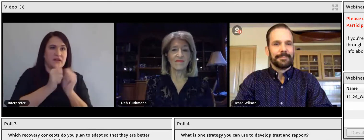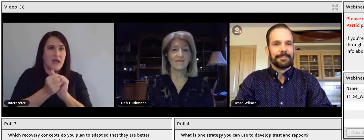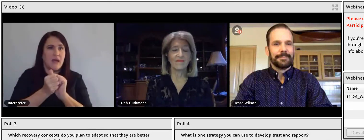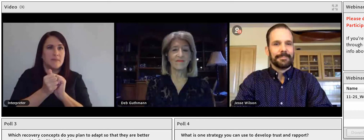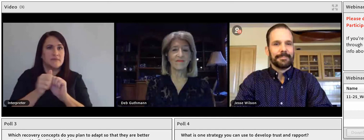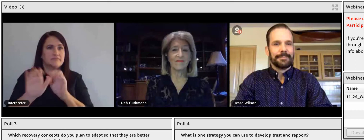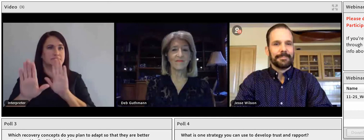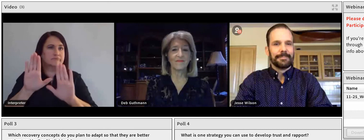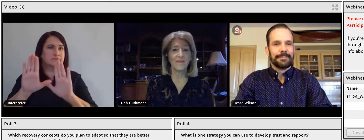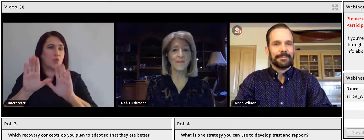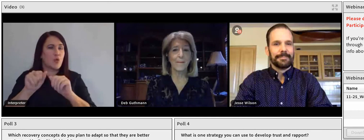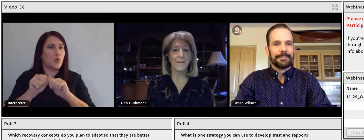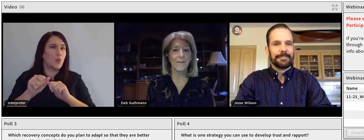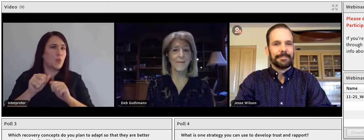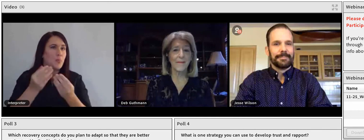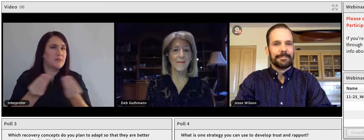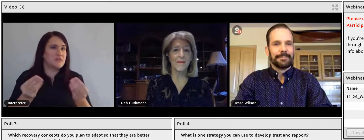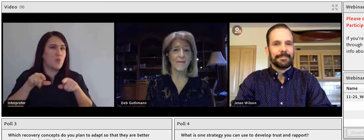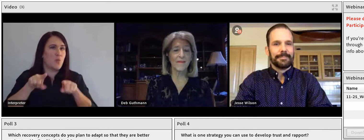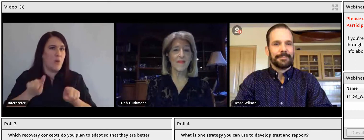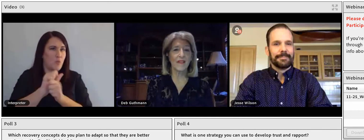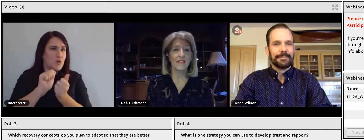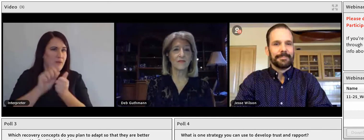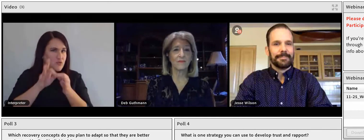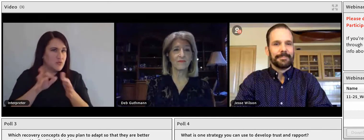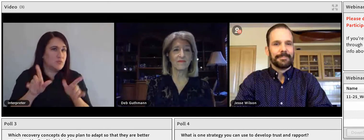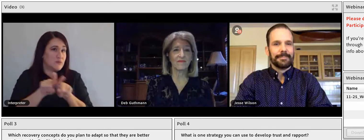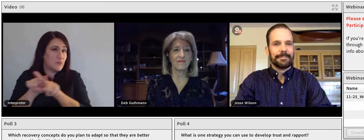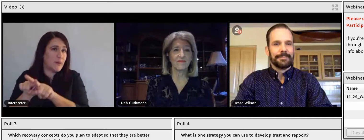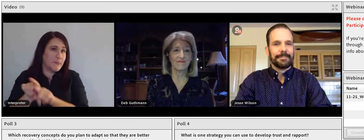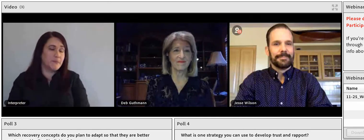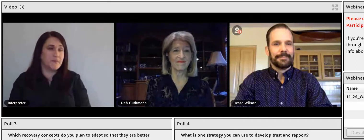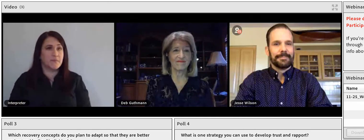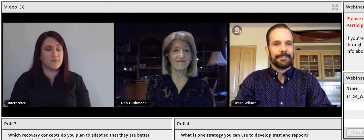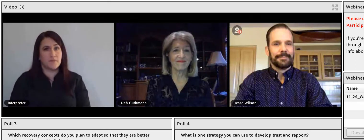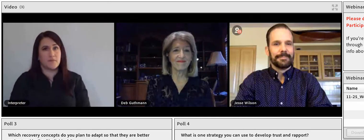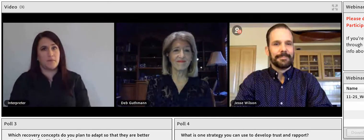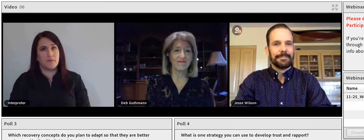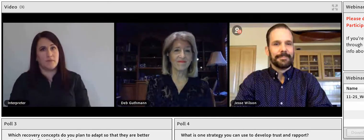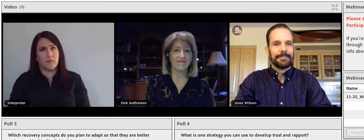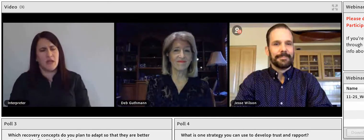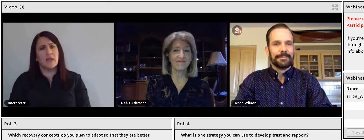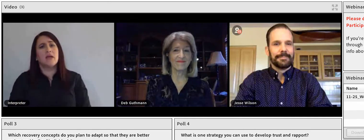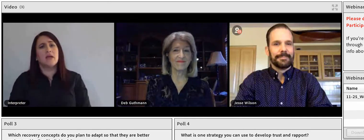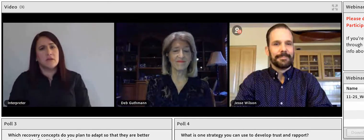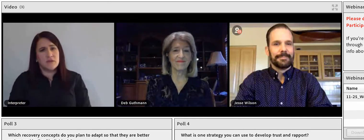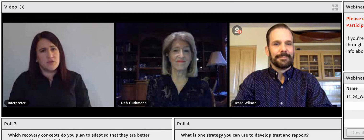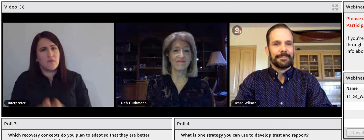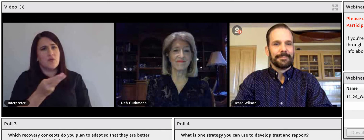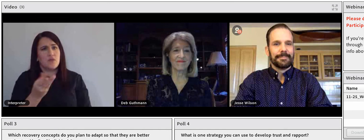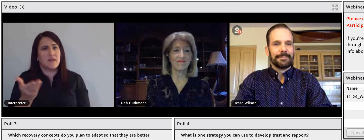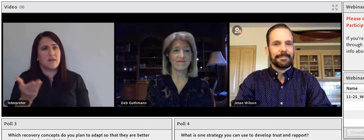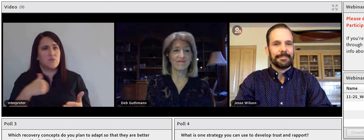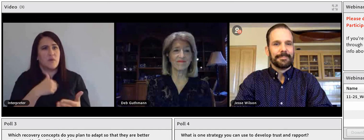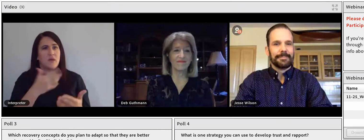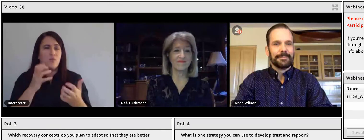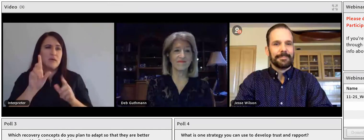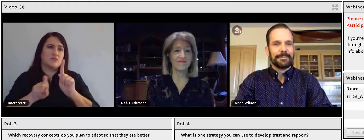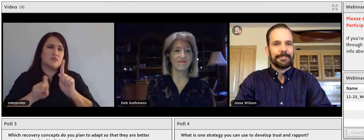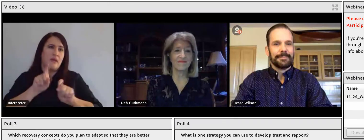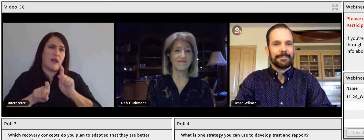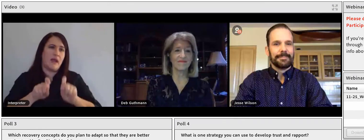their materials while working with an interpreter as well. So there are a couple of things that we were going to ask you all as we